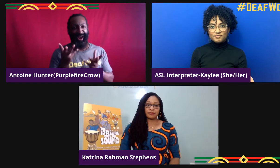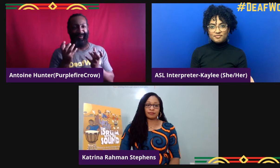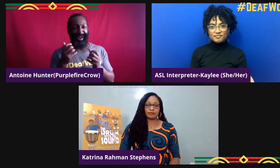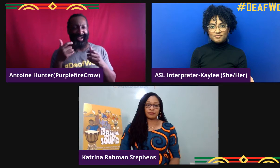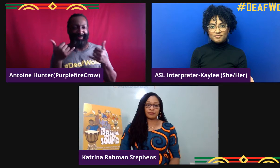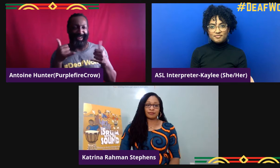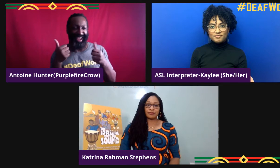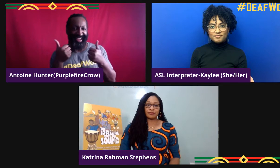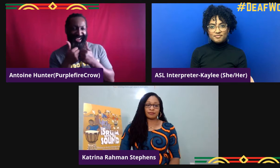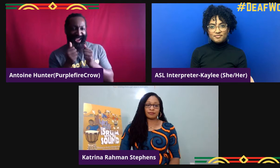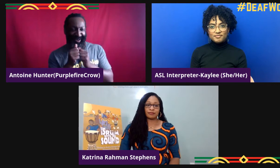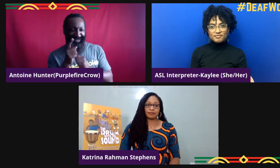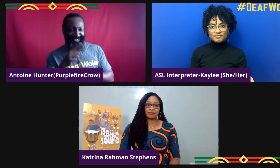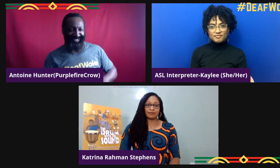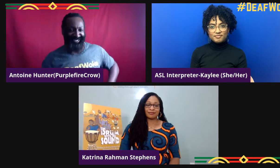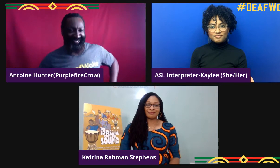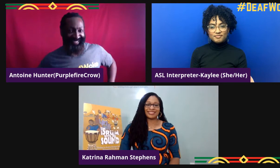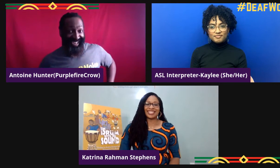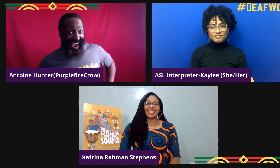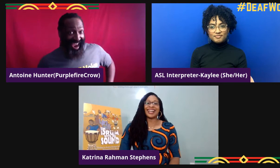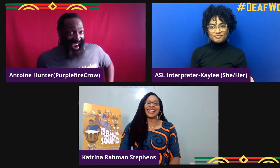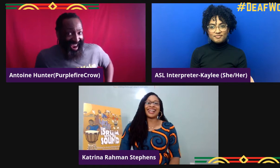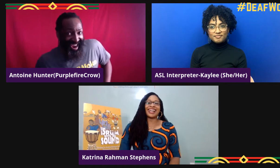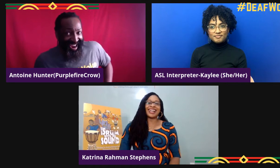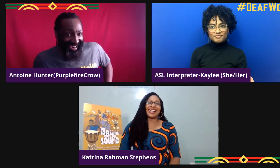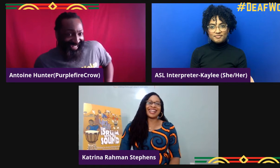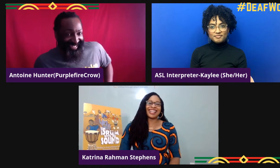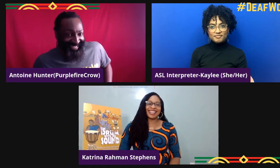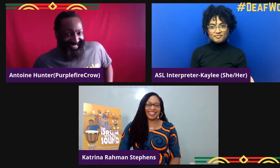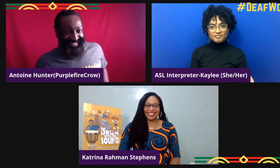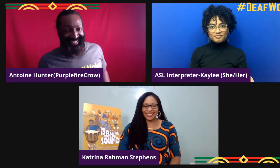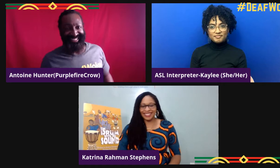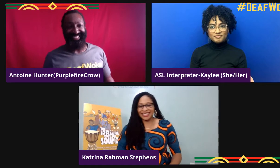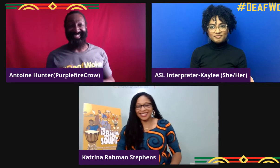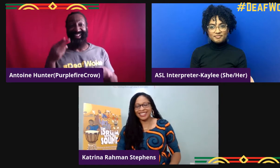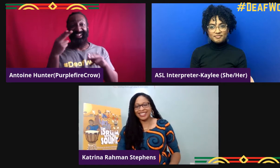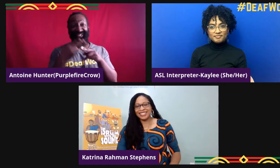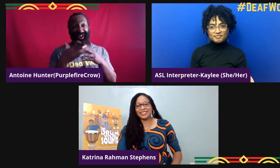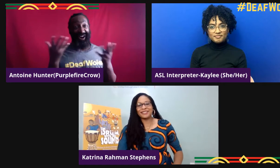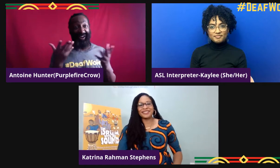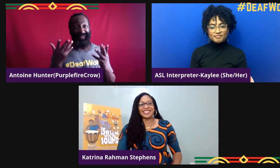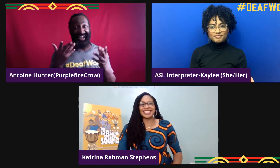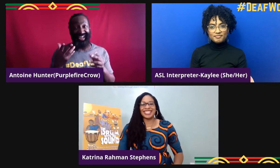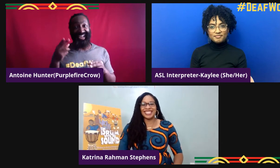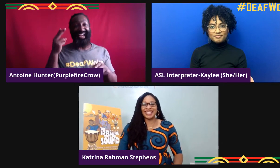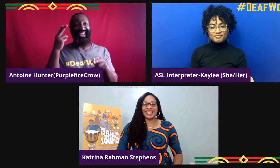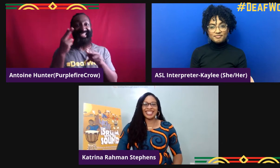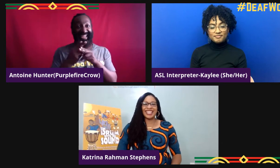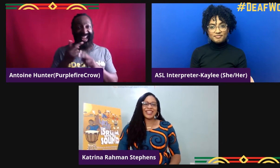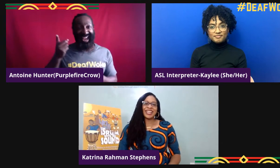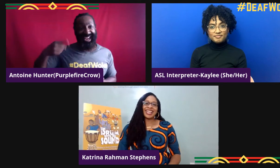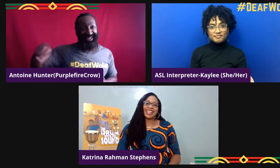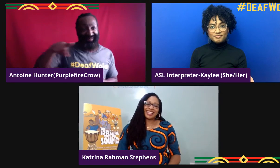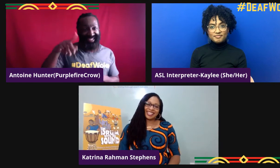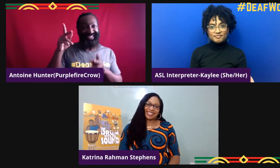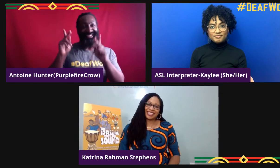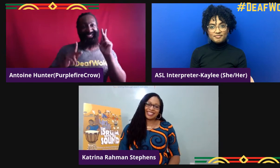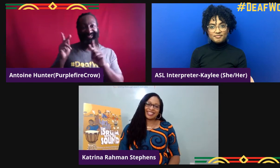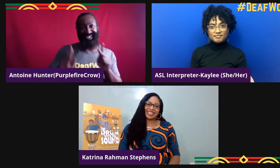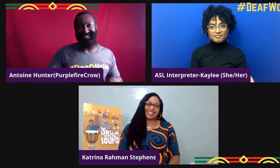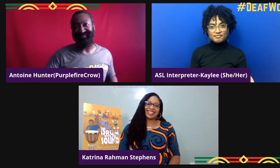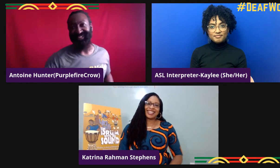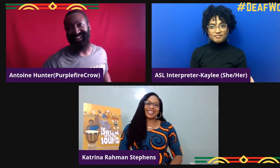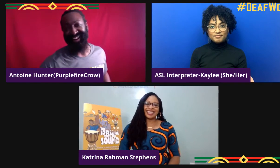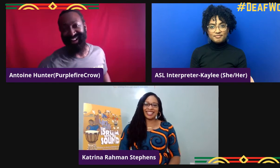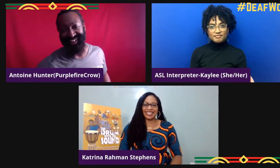do you want to share, you know, I want you to see some knowledge and play a game with you. It's called